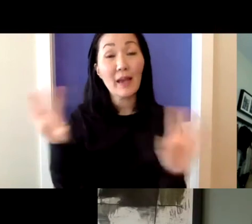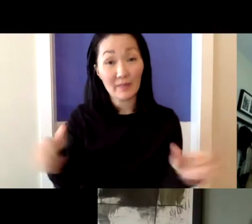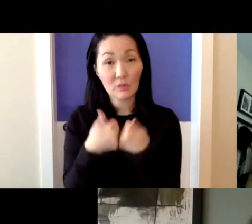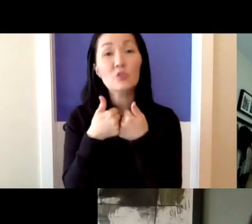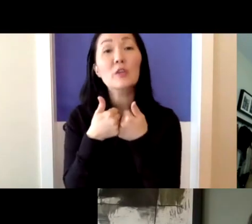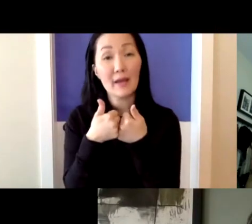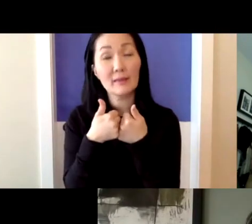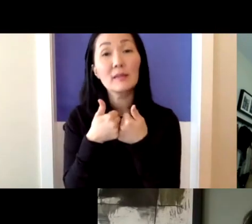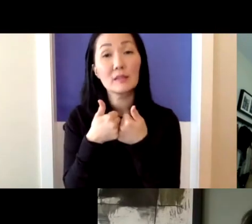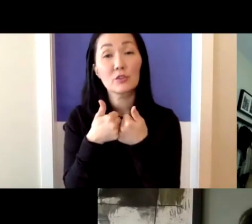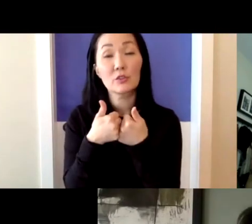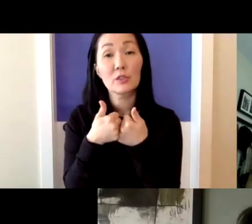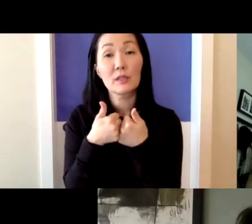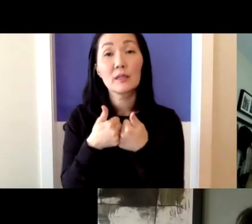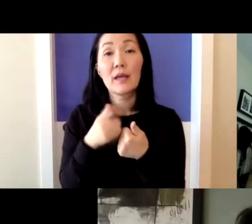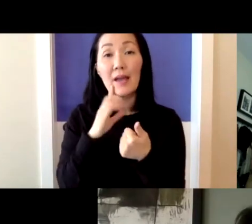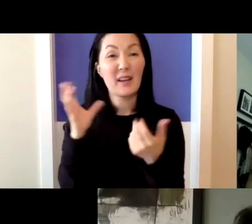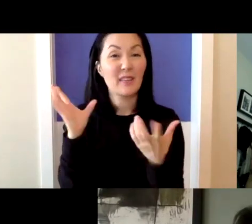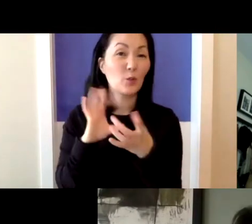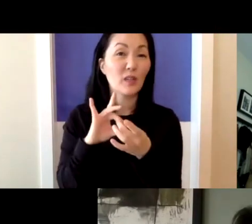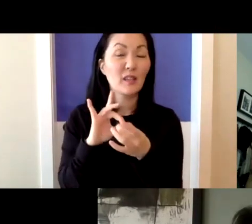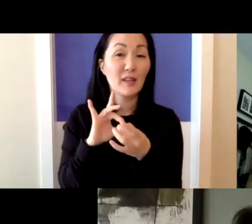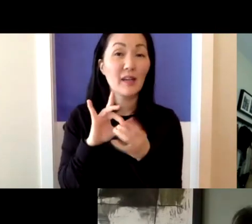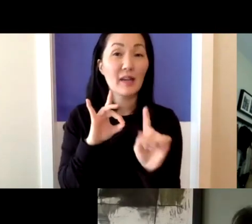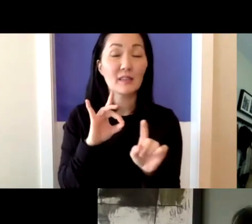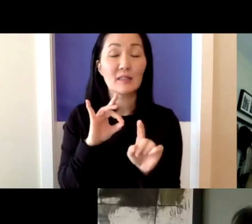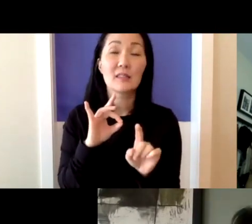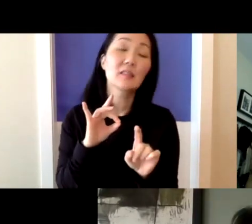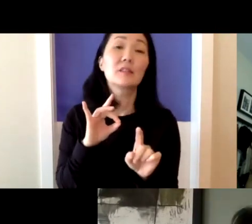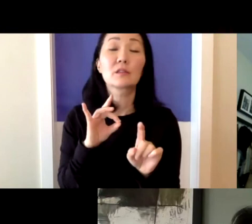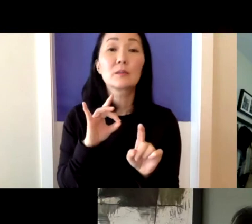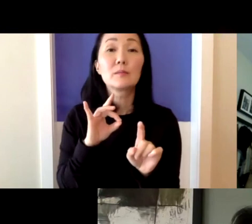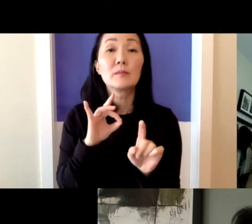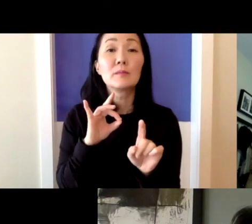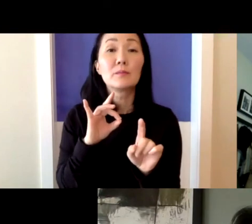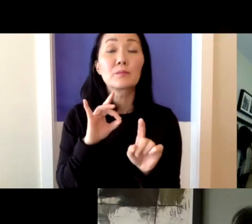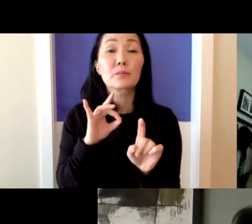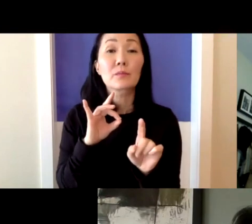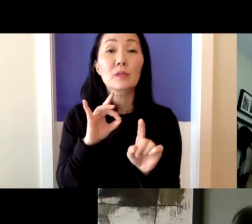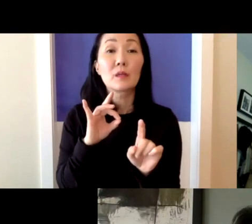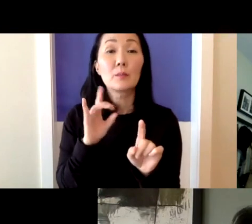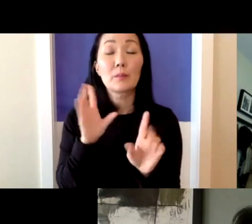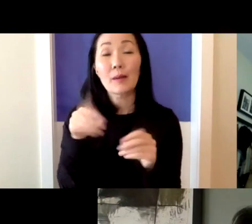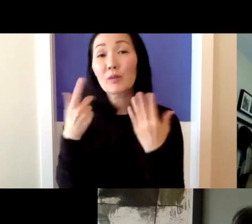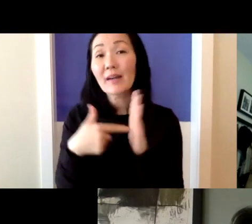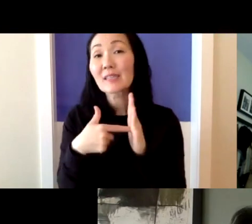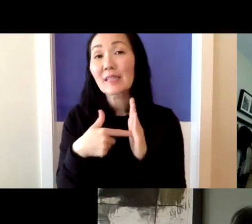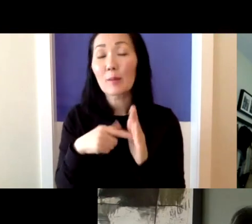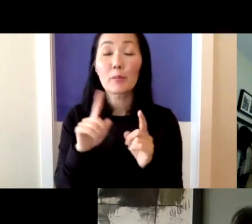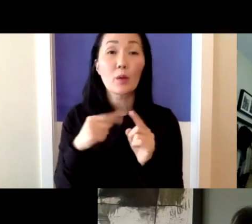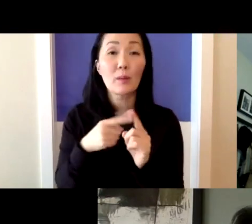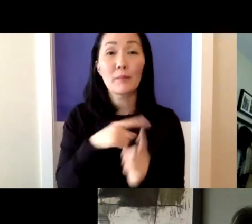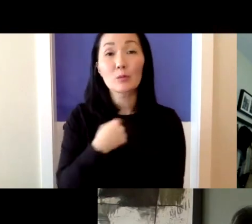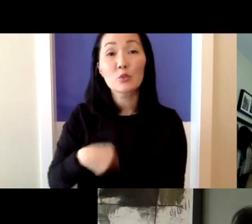I think you grounded that and connected it really nicely to your role in the on the Chinatown Legacy Stewardship Group as well.